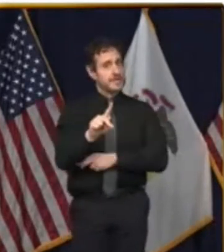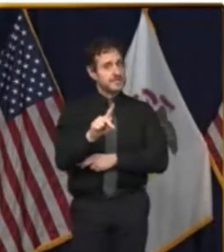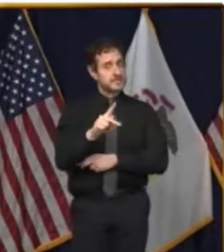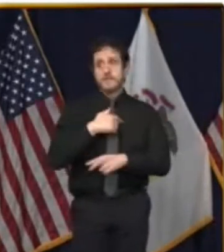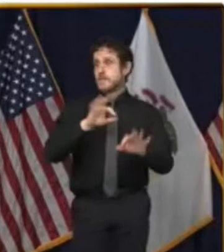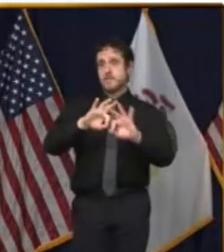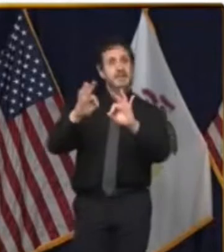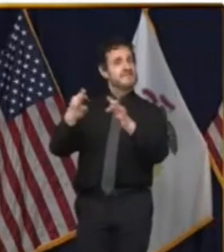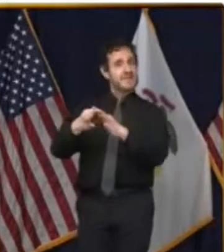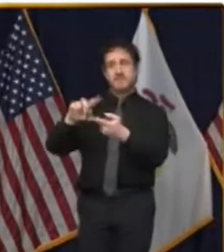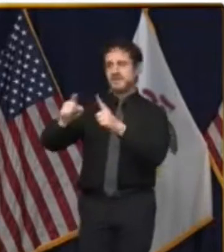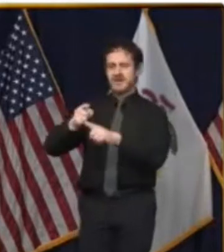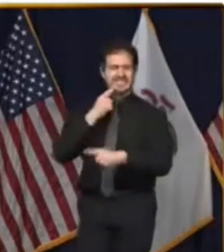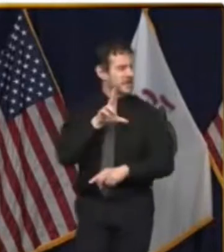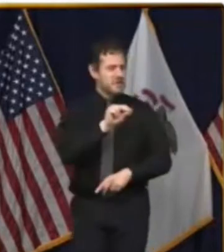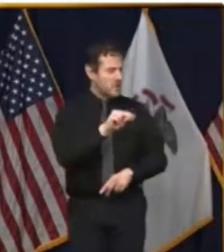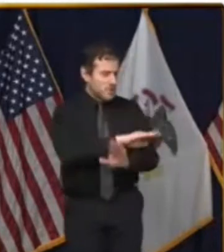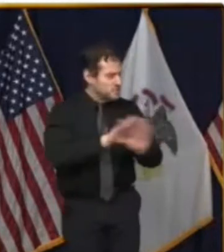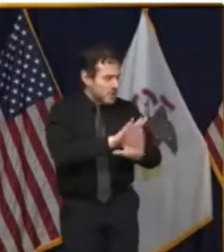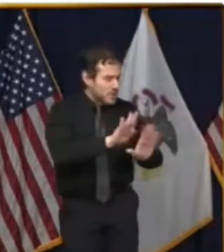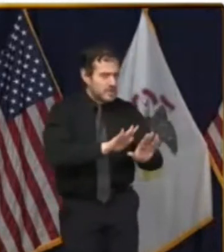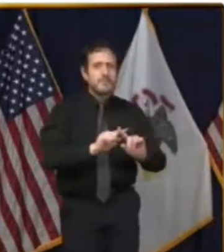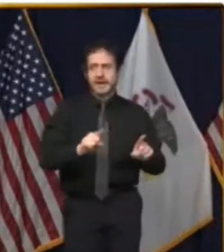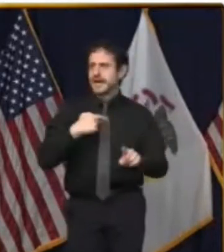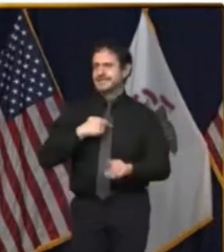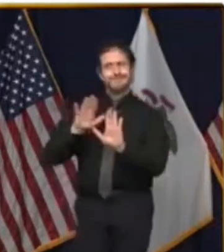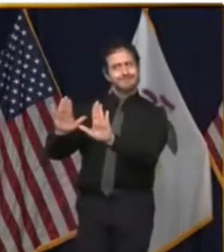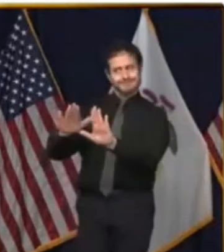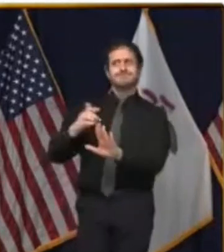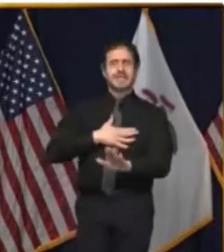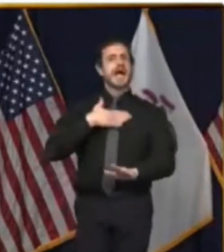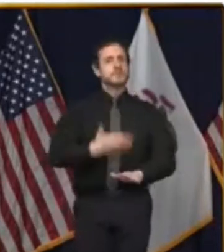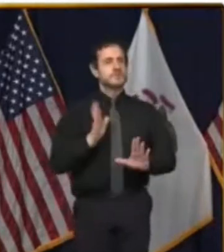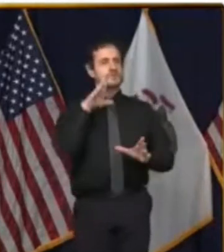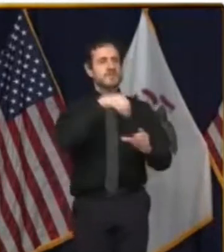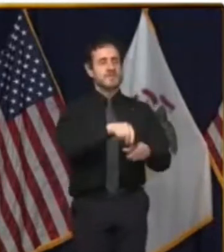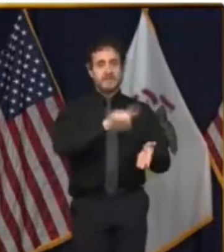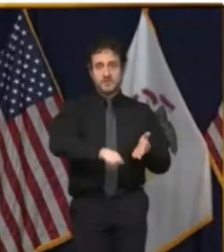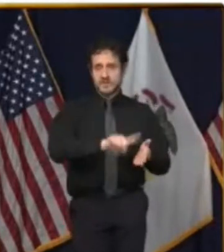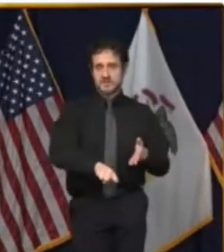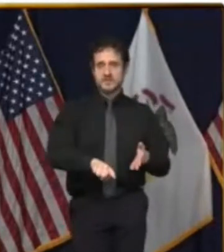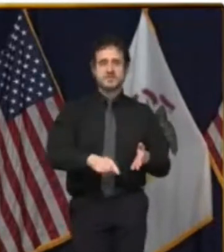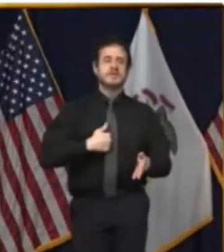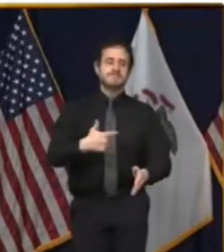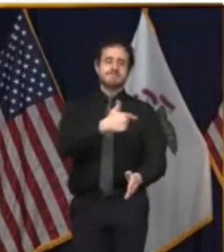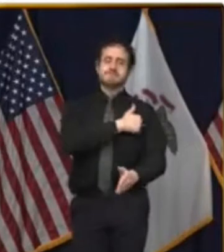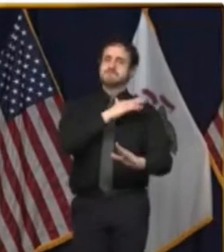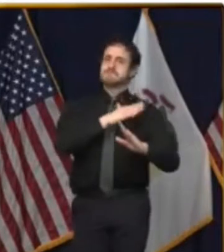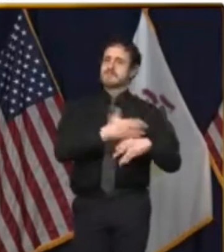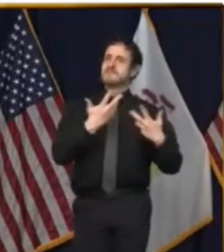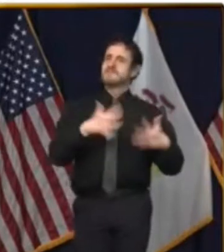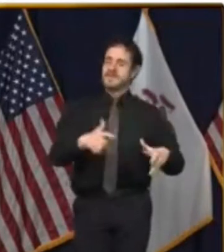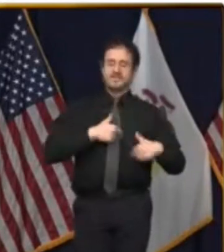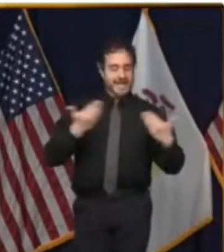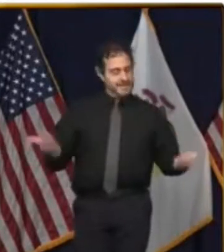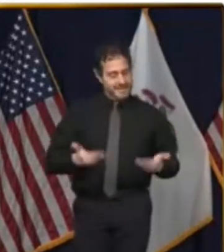not happy that I was taking. But I'm here. I am fine. I did not have